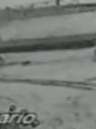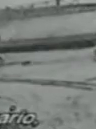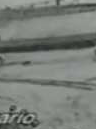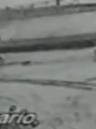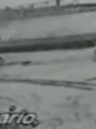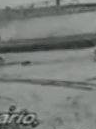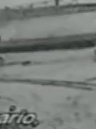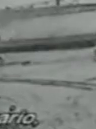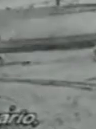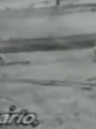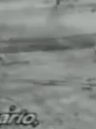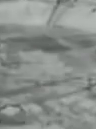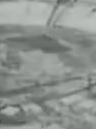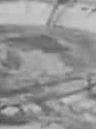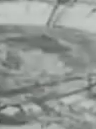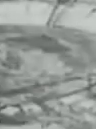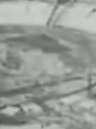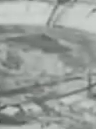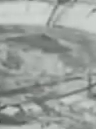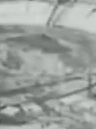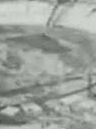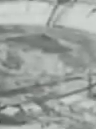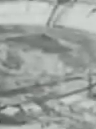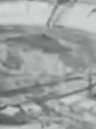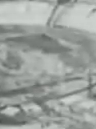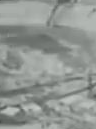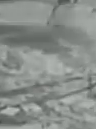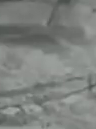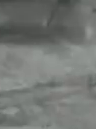Centenario, in just 8 months.